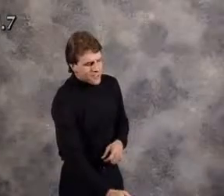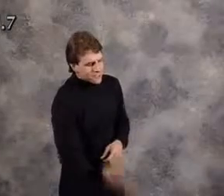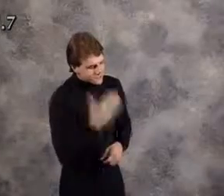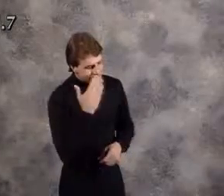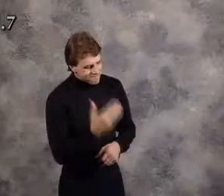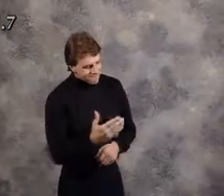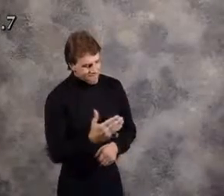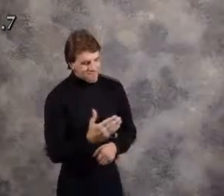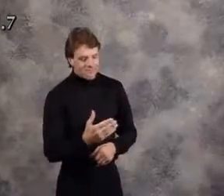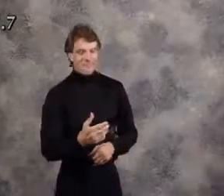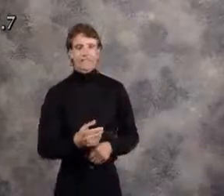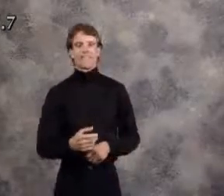Thank you.